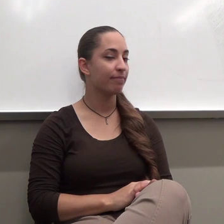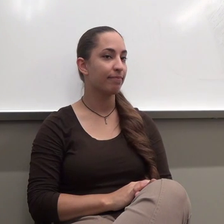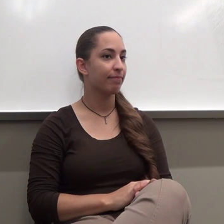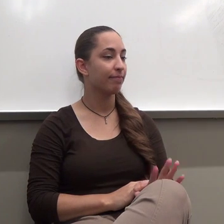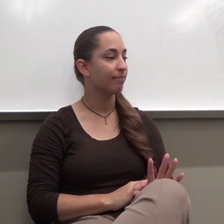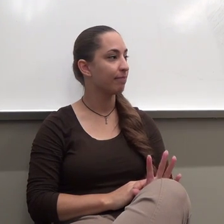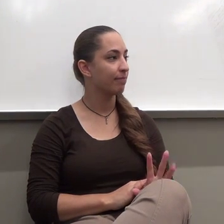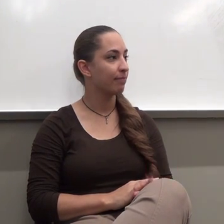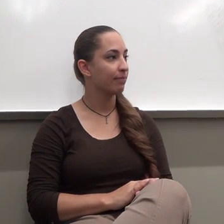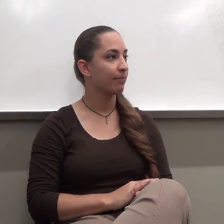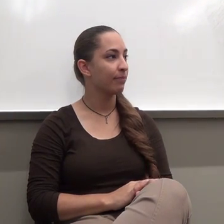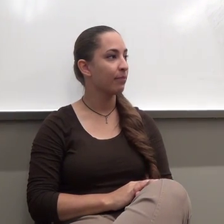Okay, whoops.